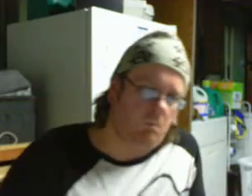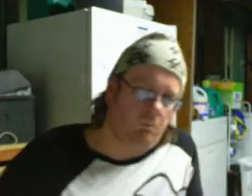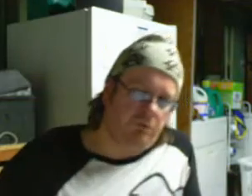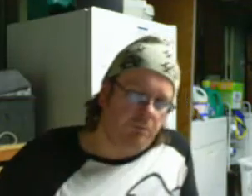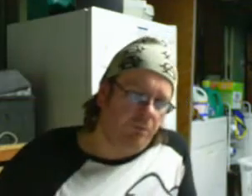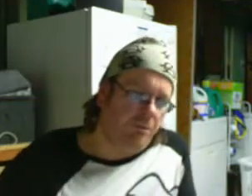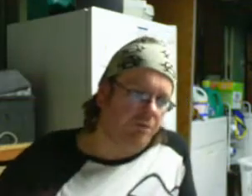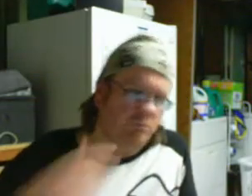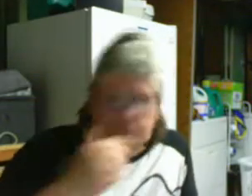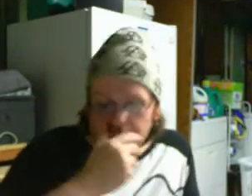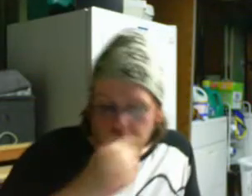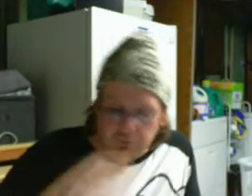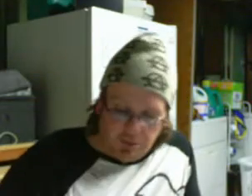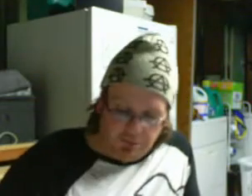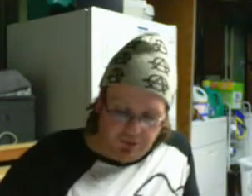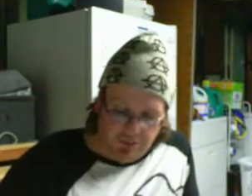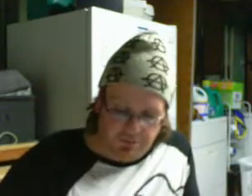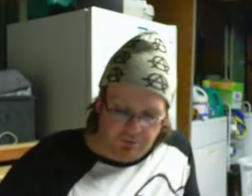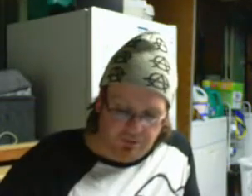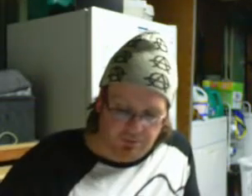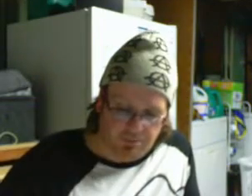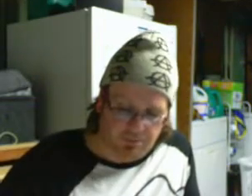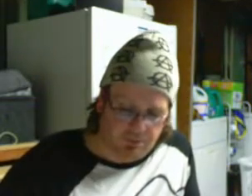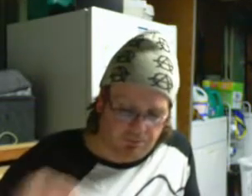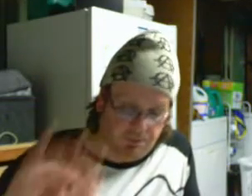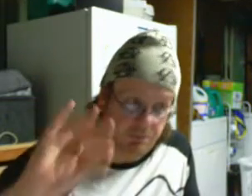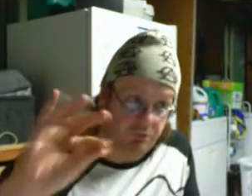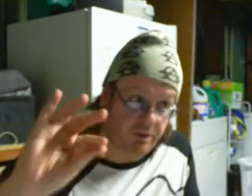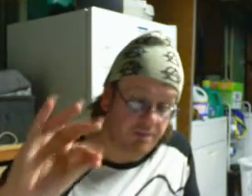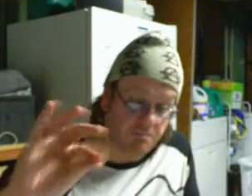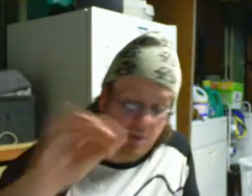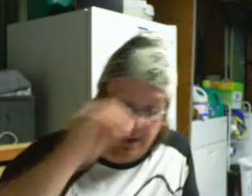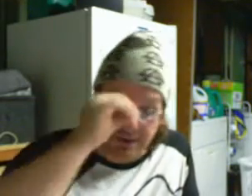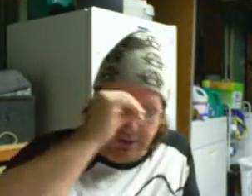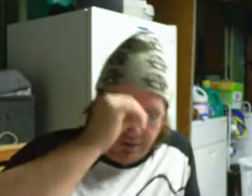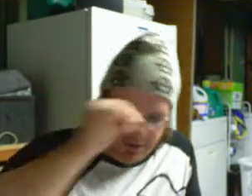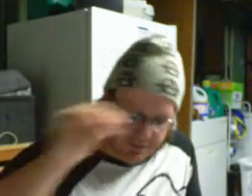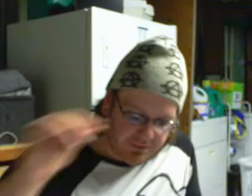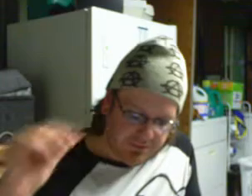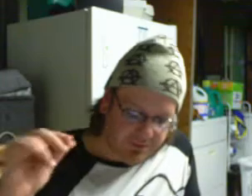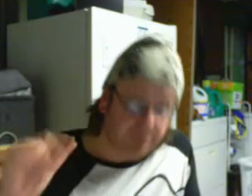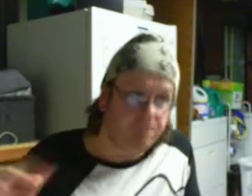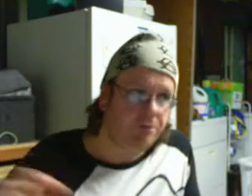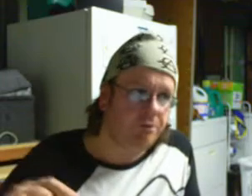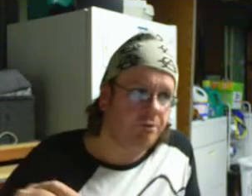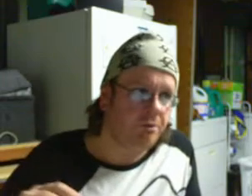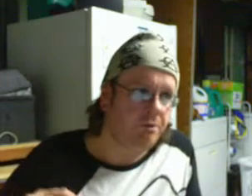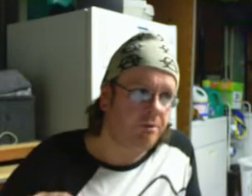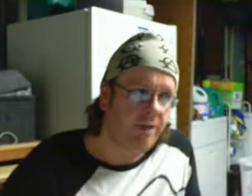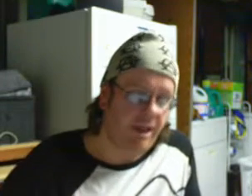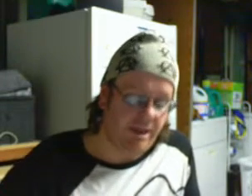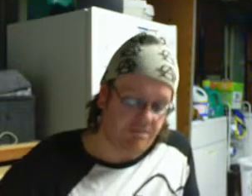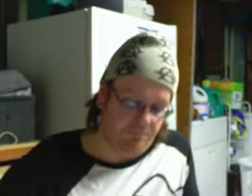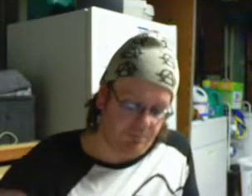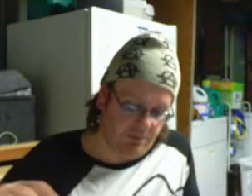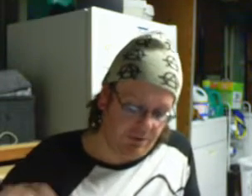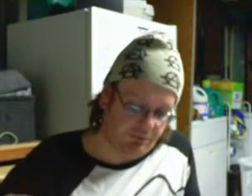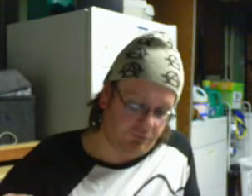some of the things that we've went over that I want to that people should keep in mind is that his birth came at the